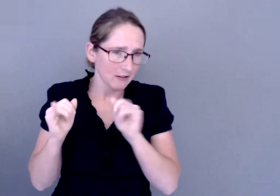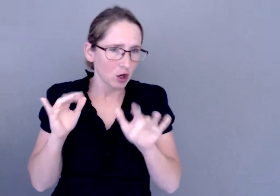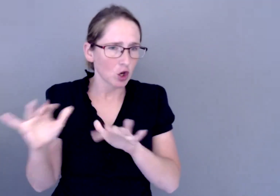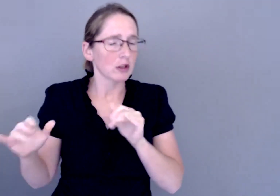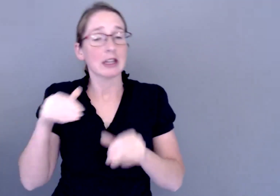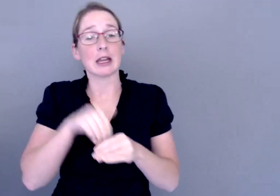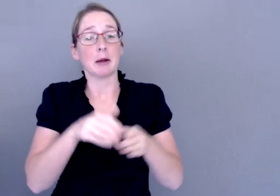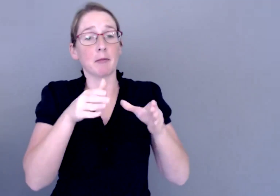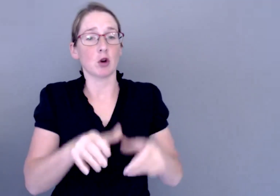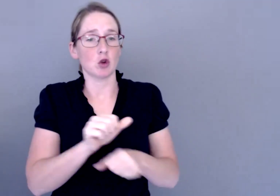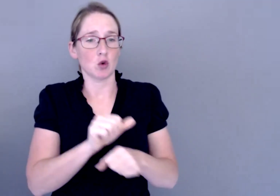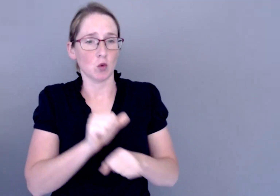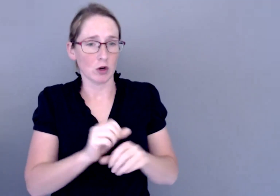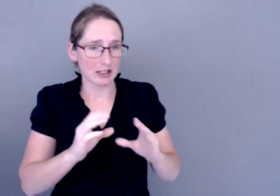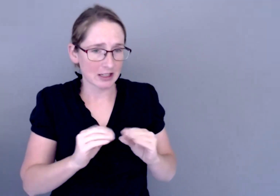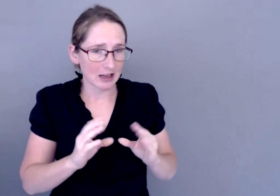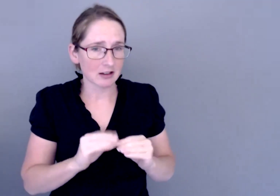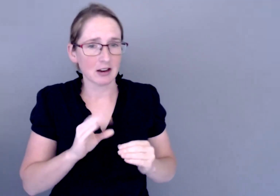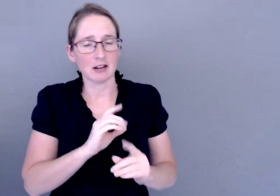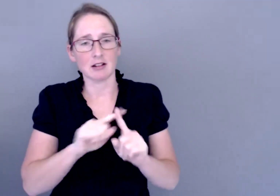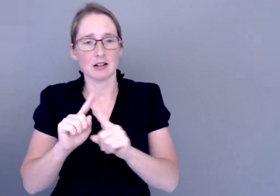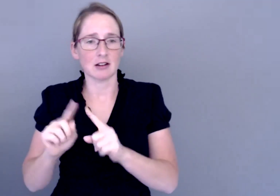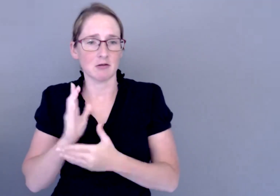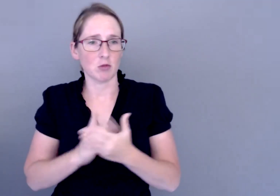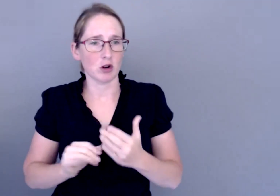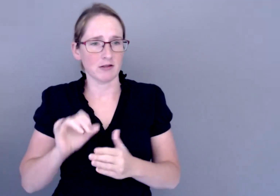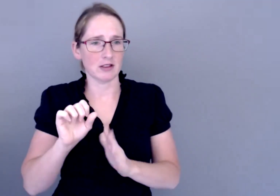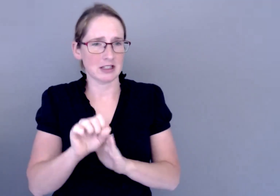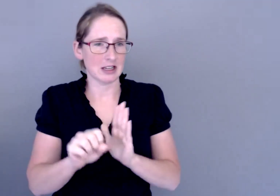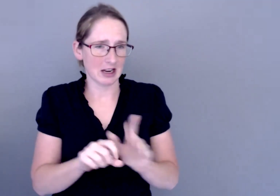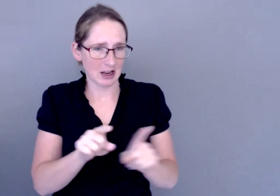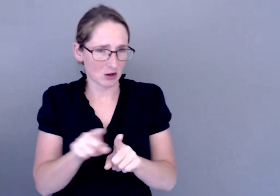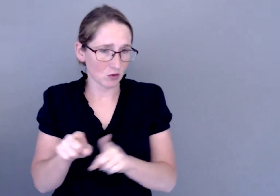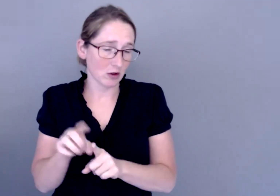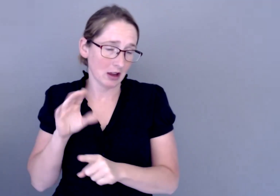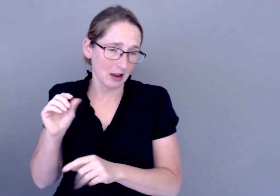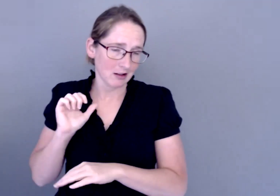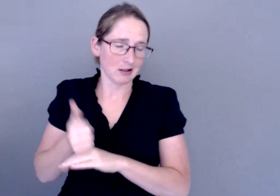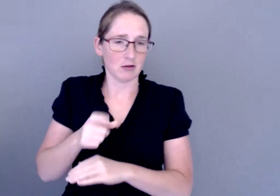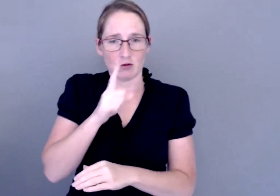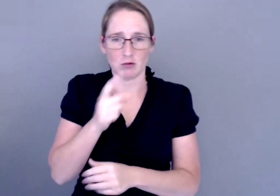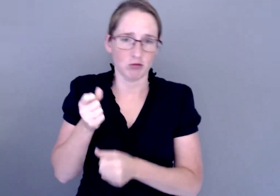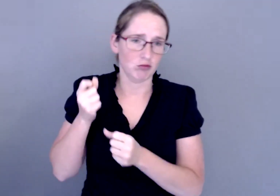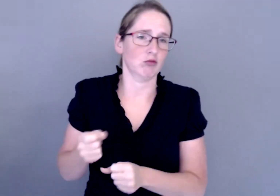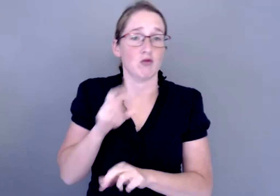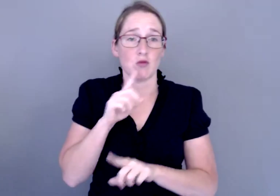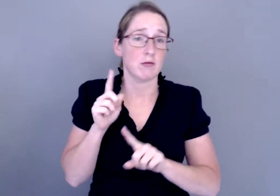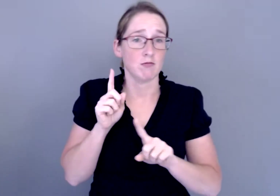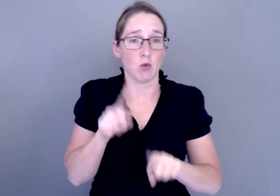in-person work sessions and across different parts of the state as well, and then put together a pretty robust